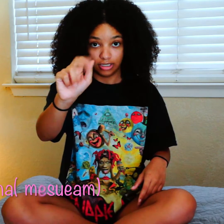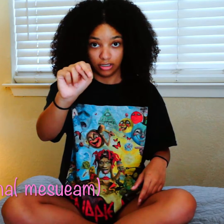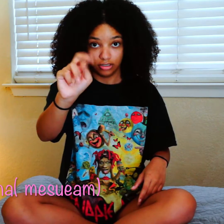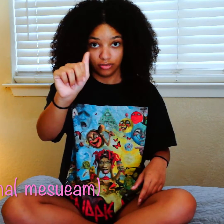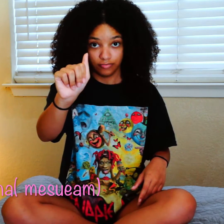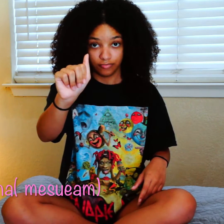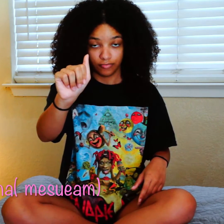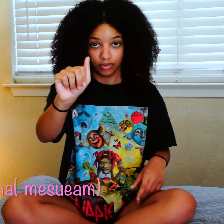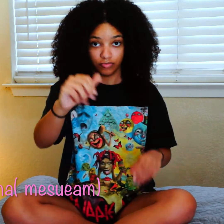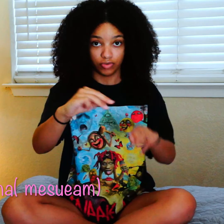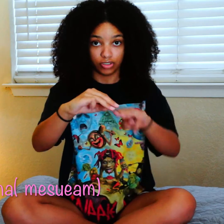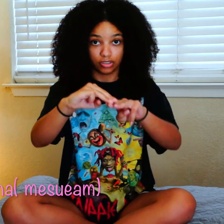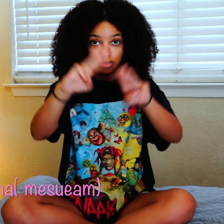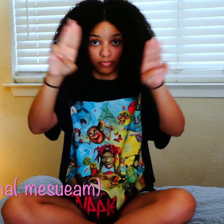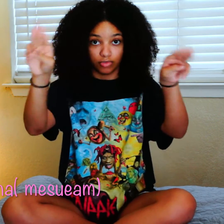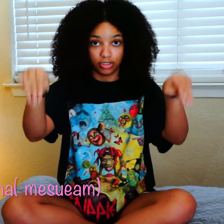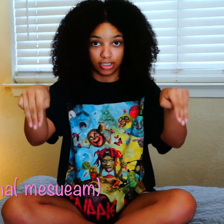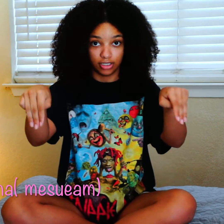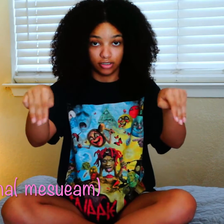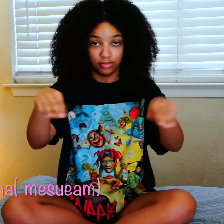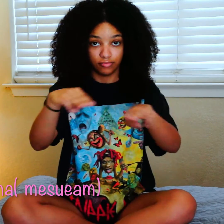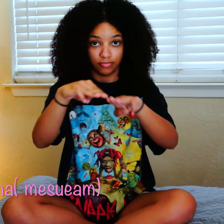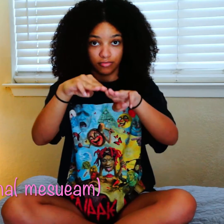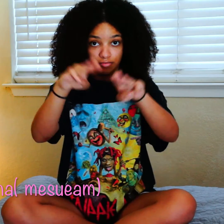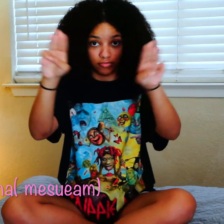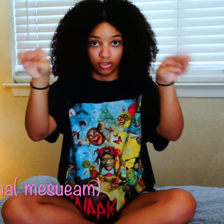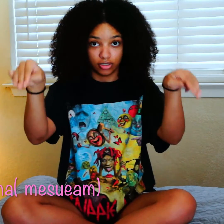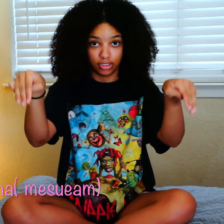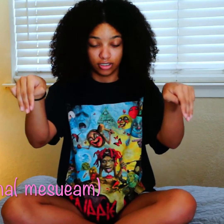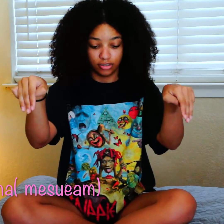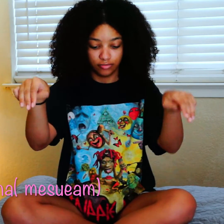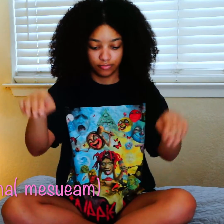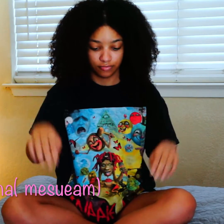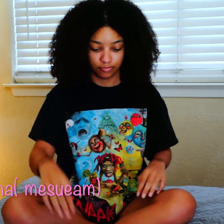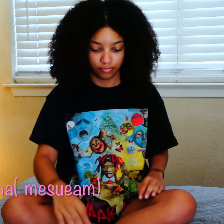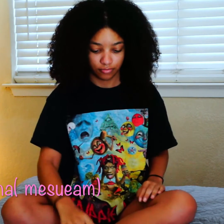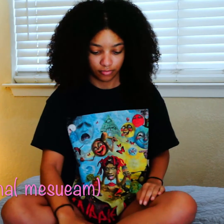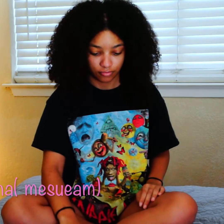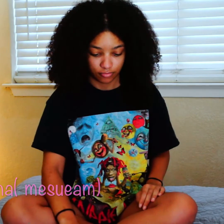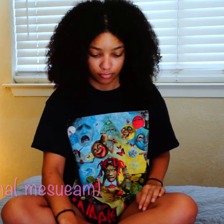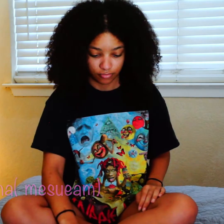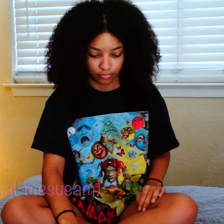Montana, which is Montana. Montana.